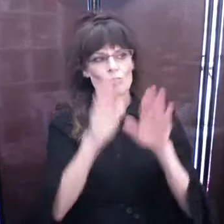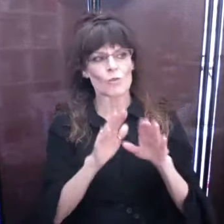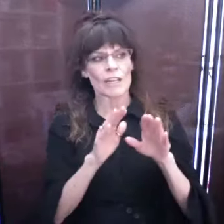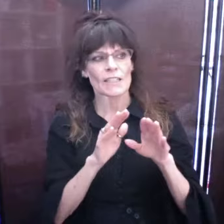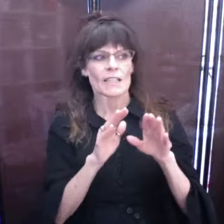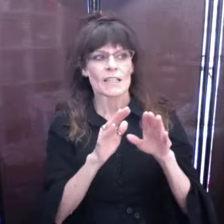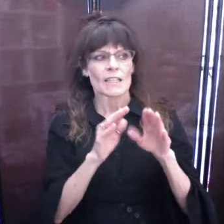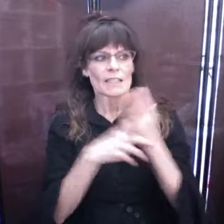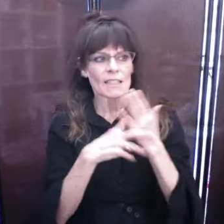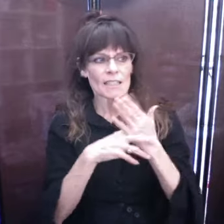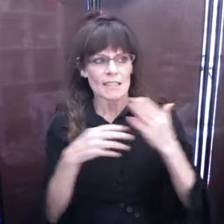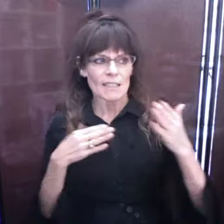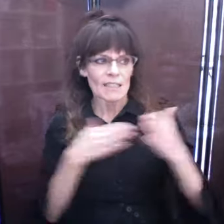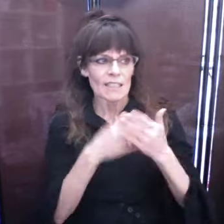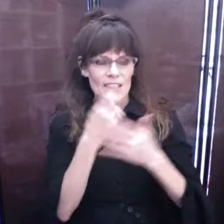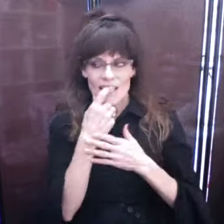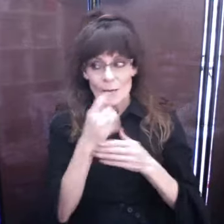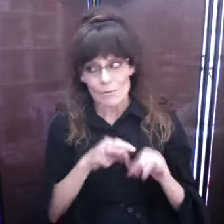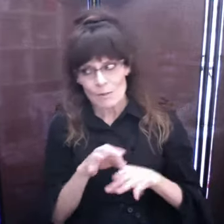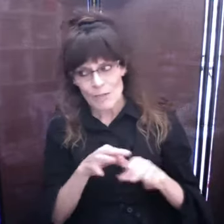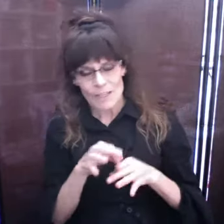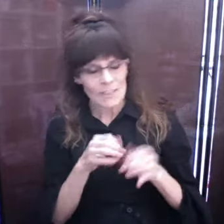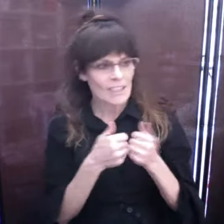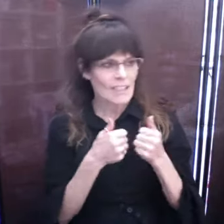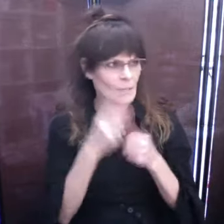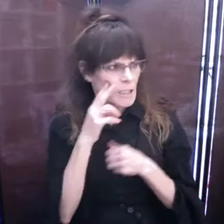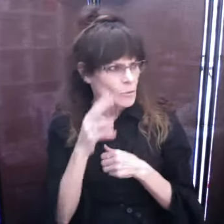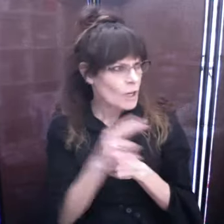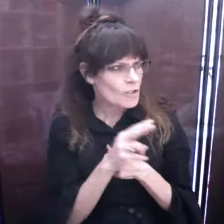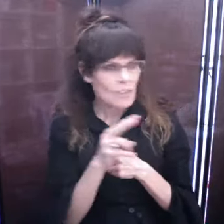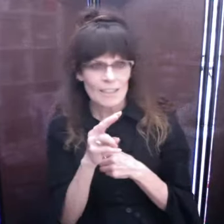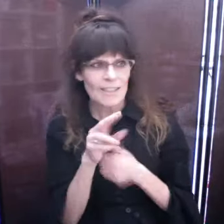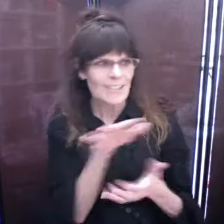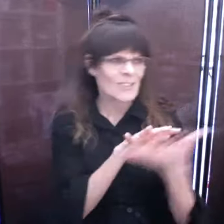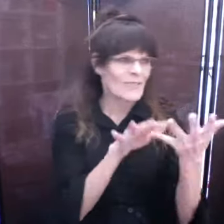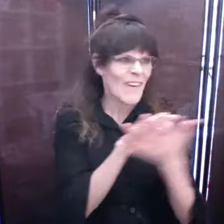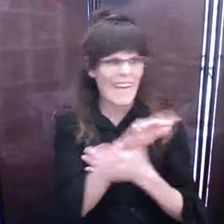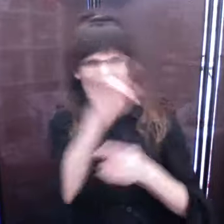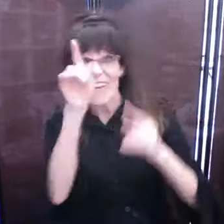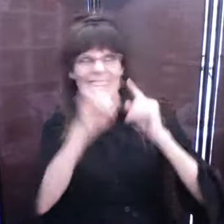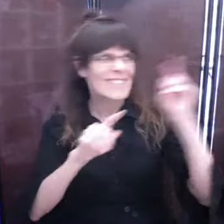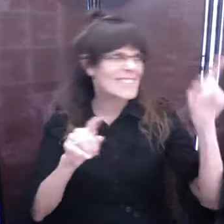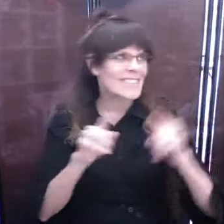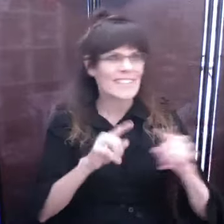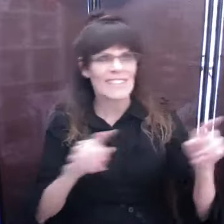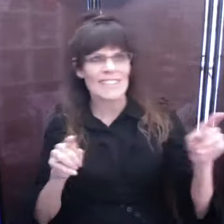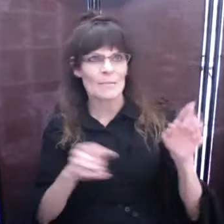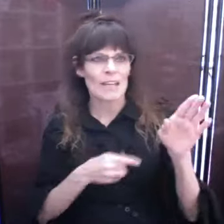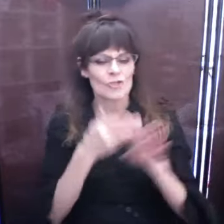and I'm explaining the game to him. He's watching the game, and there's smoke and lasers, and it's a major league sporting event, and I'm watching